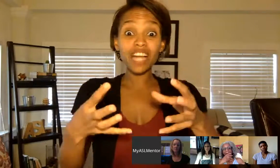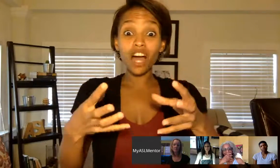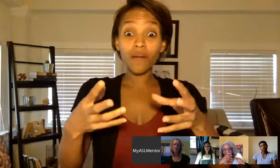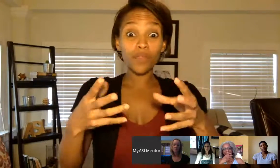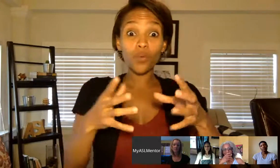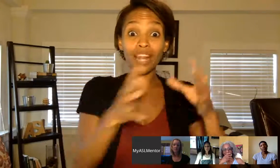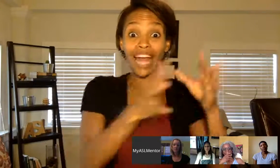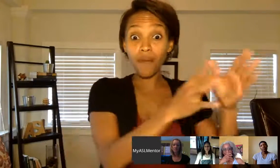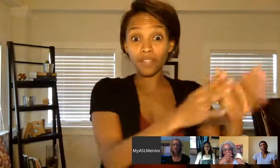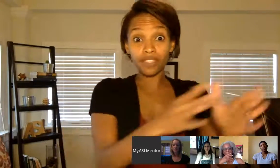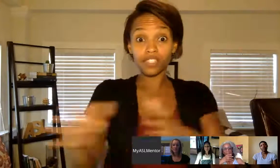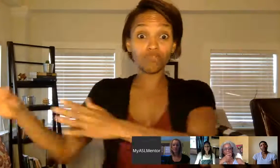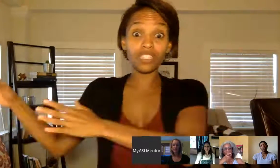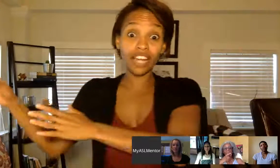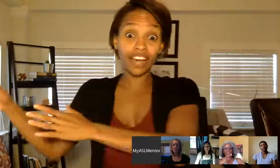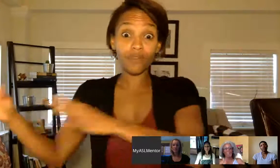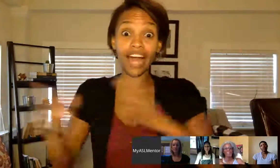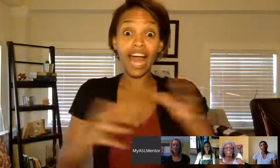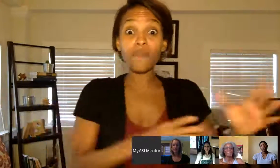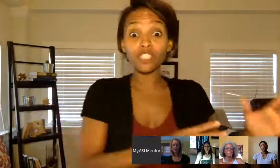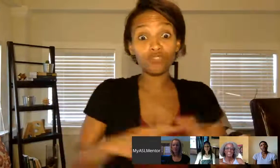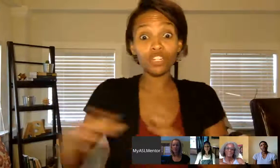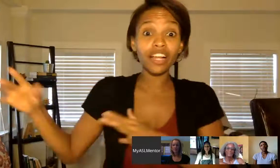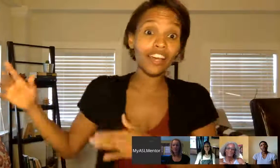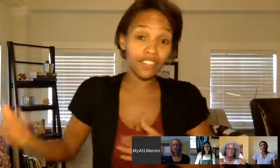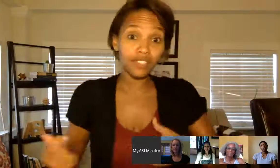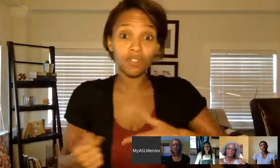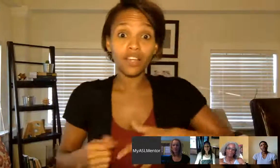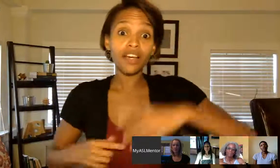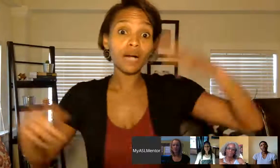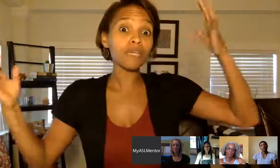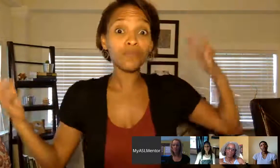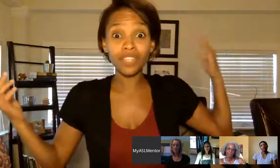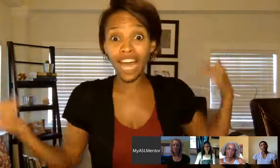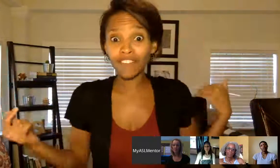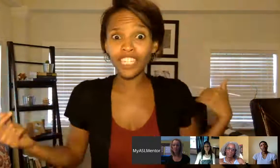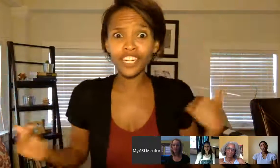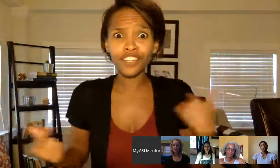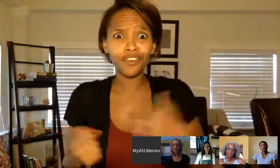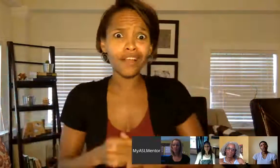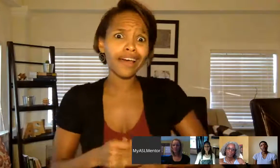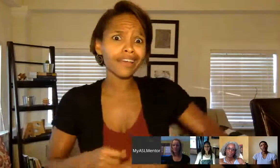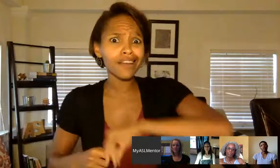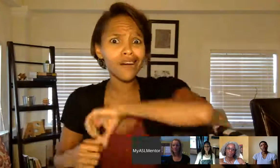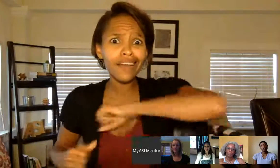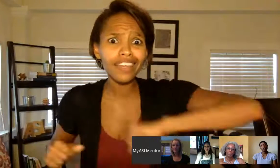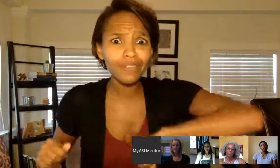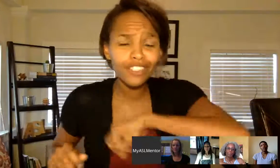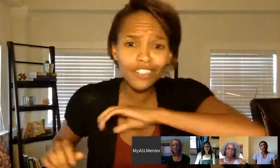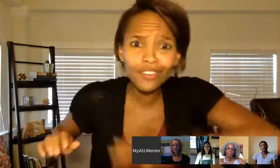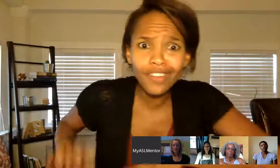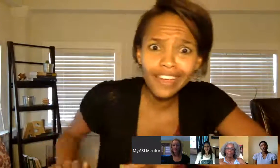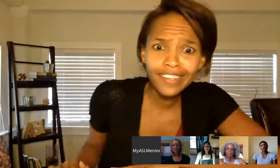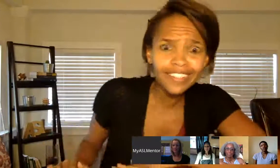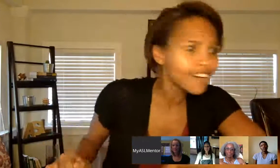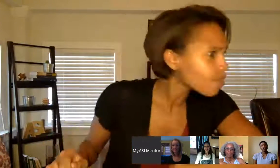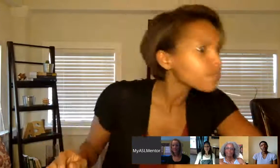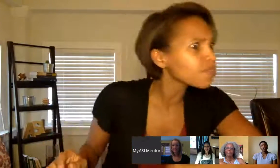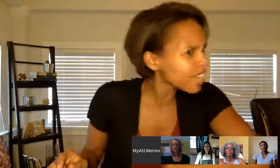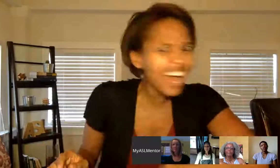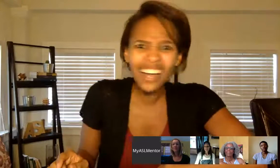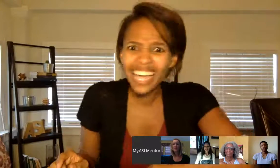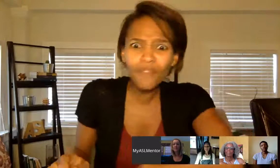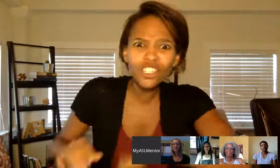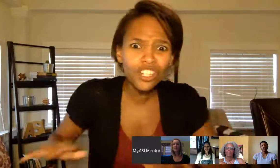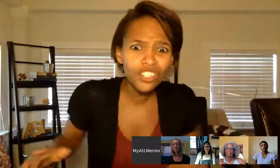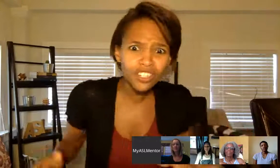that's not what happens in real life. What happens in real life is a couple people are in the cafeteria and they're like, I think we should do this. Why don't